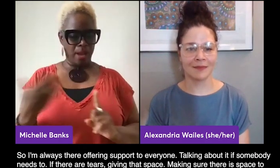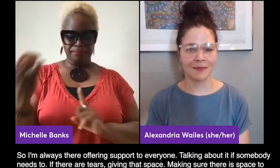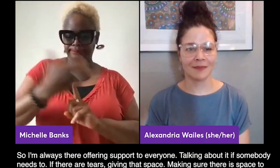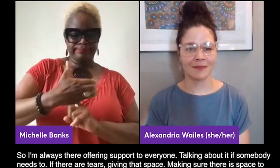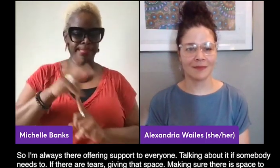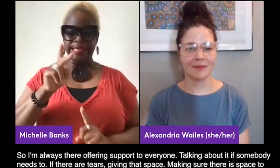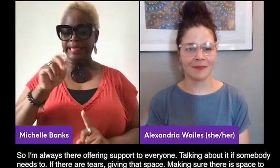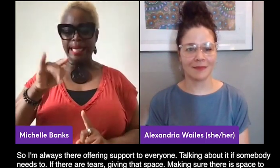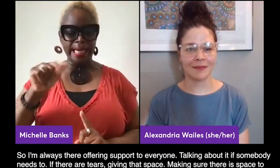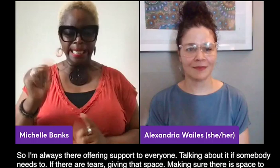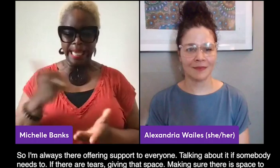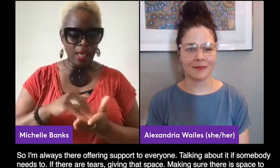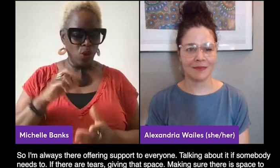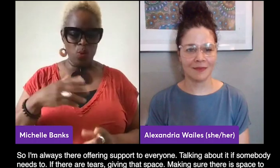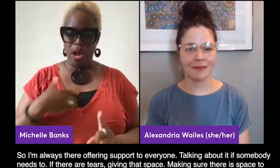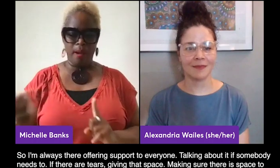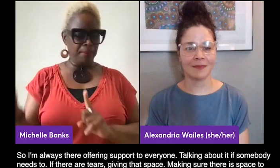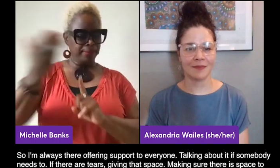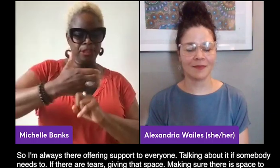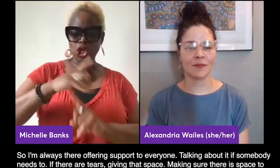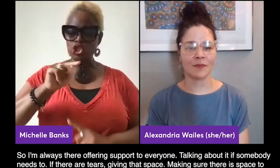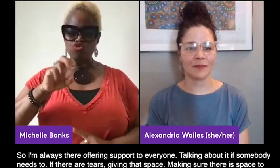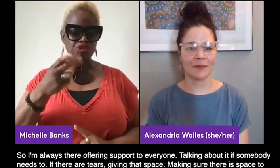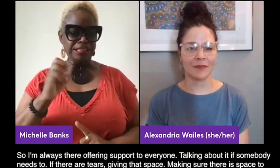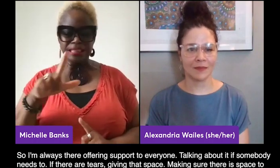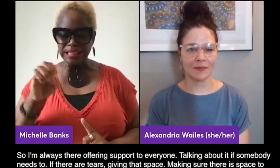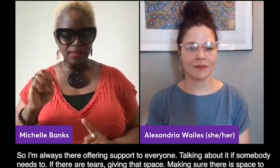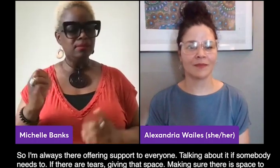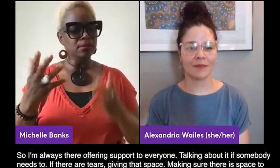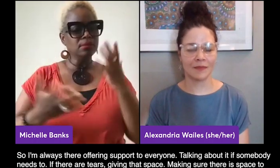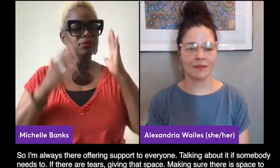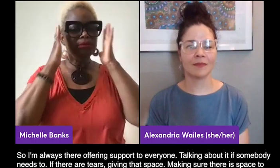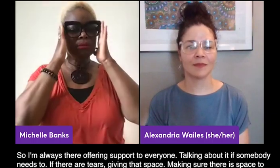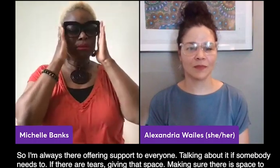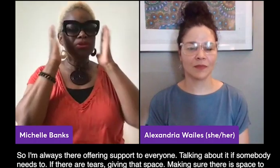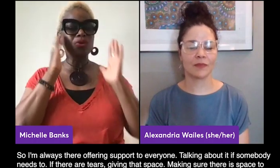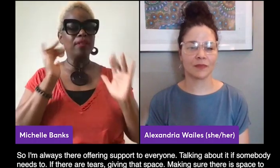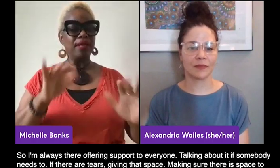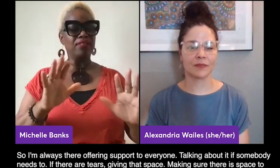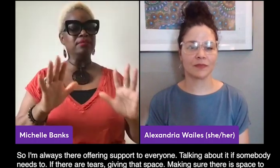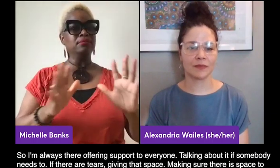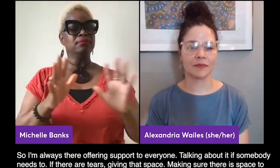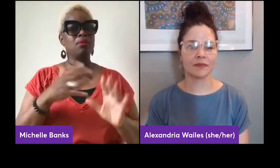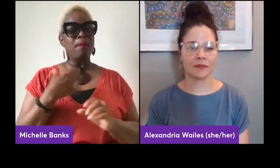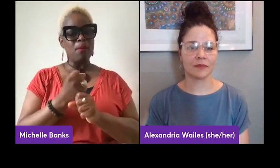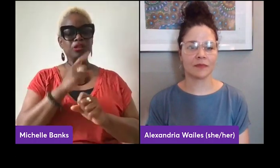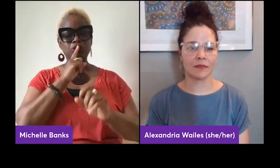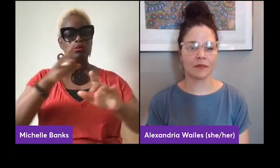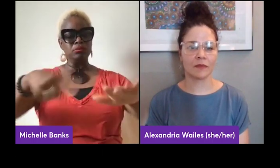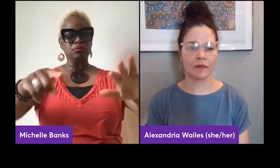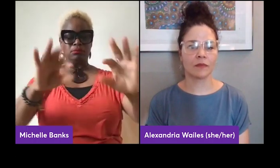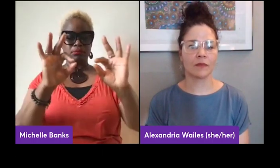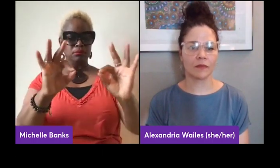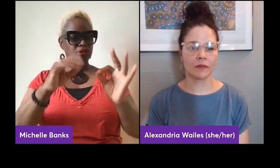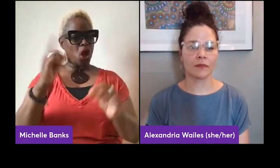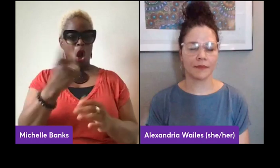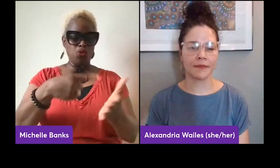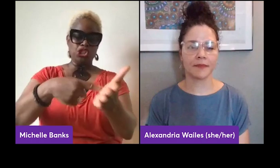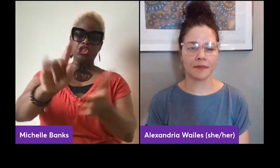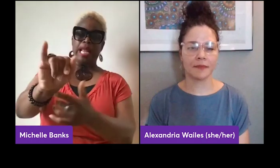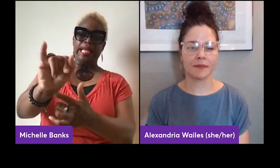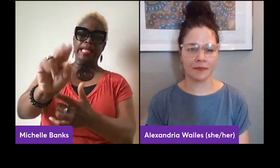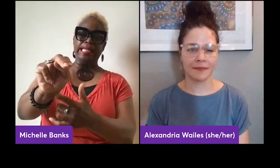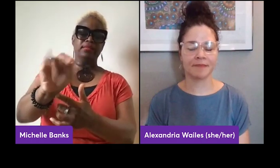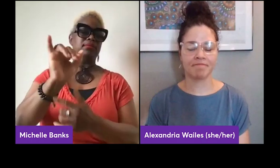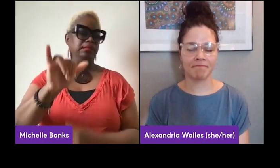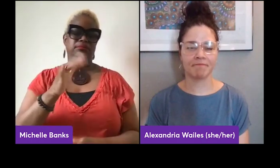Alexandria, Kenita, Trishelle. So that's what I do. I